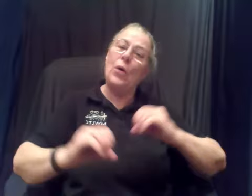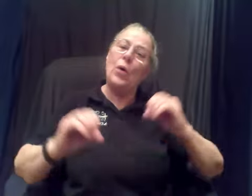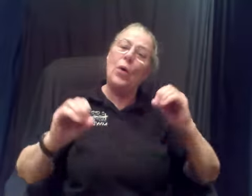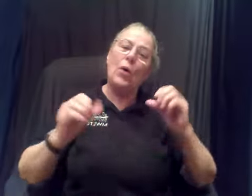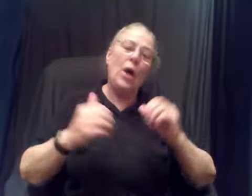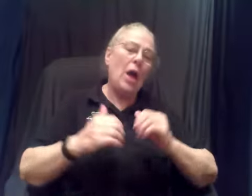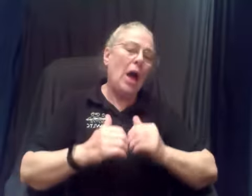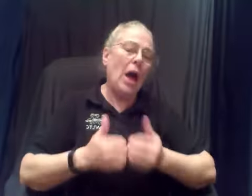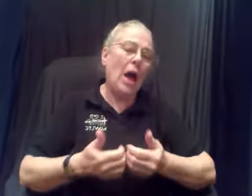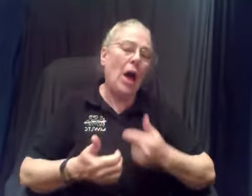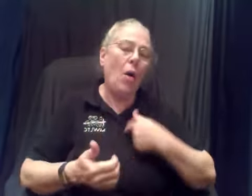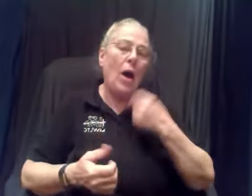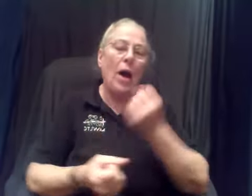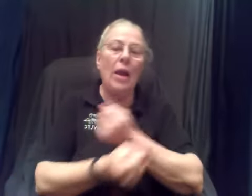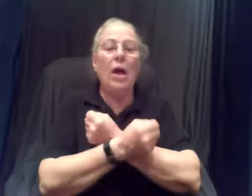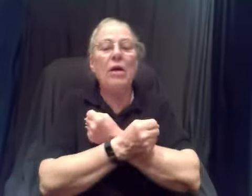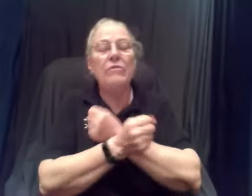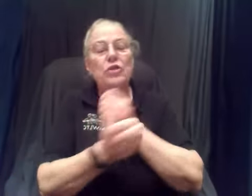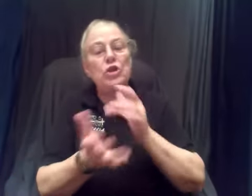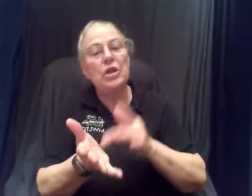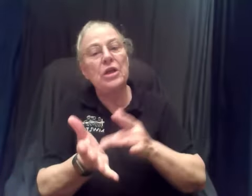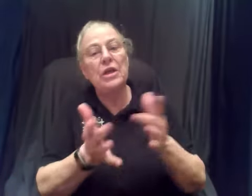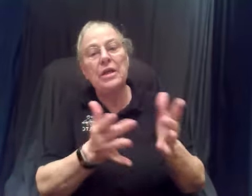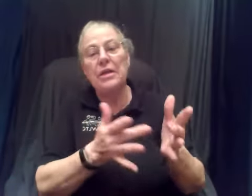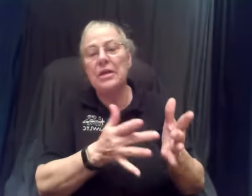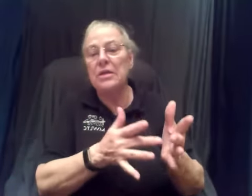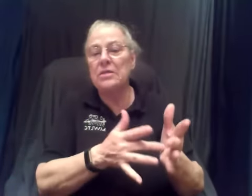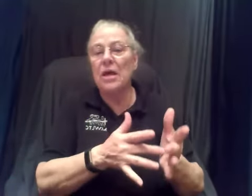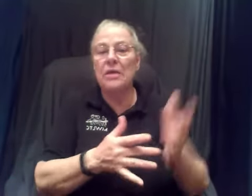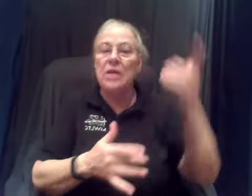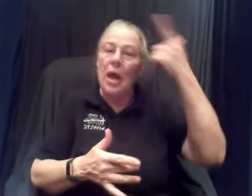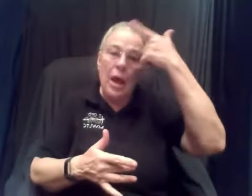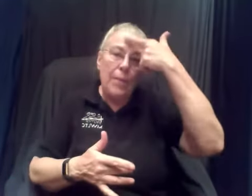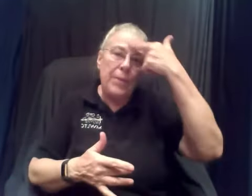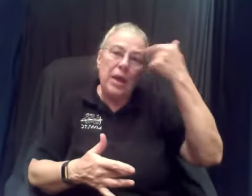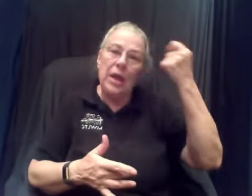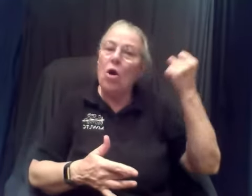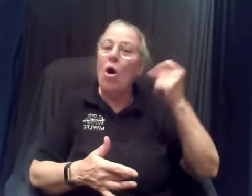Oh, how I love Jesus,